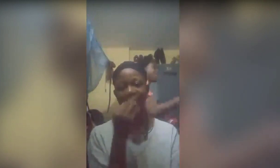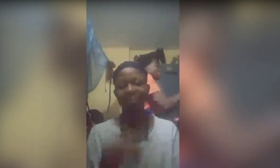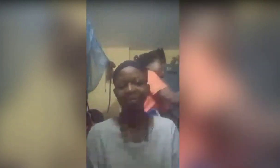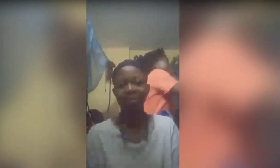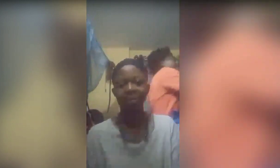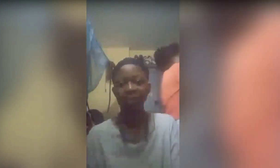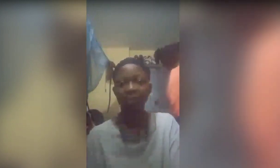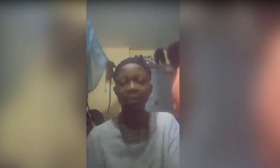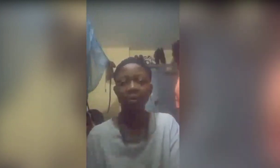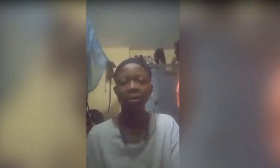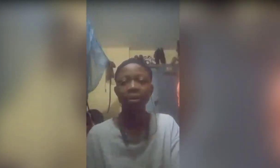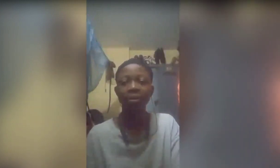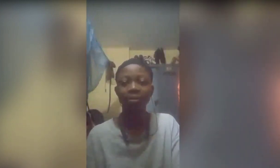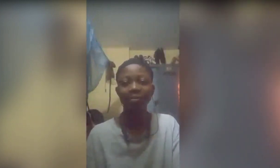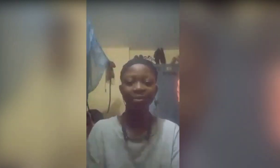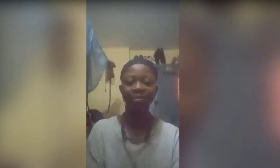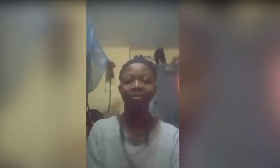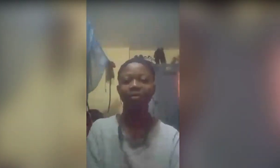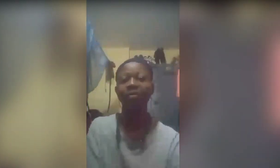start with the letters K,